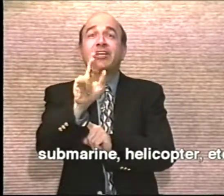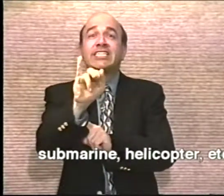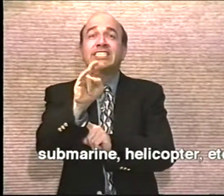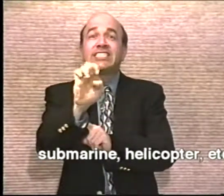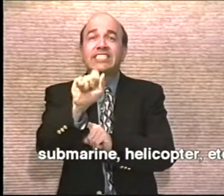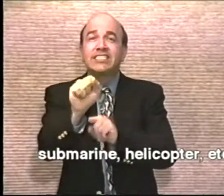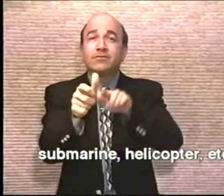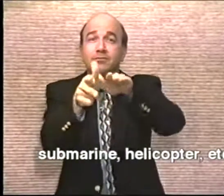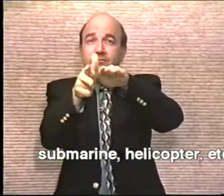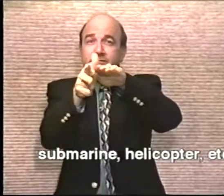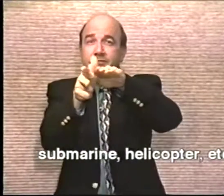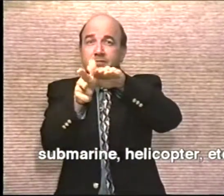submarine